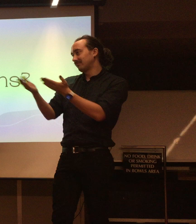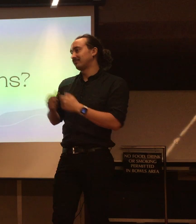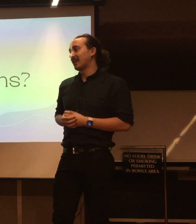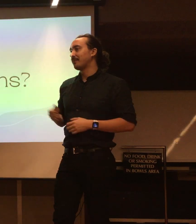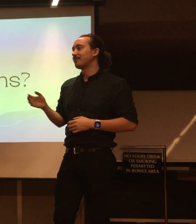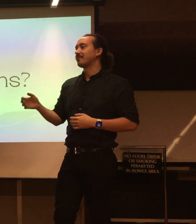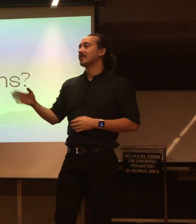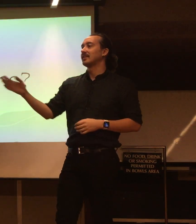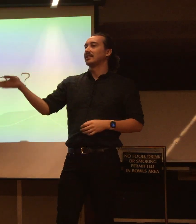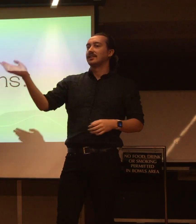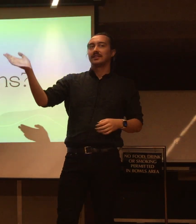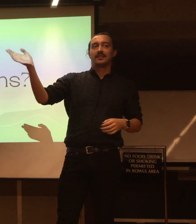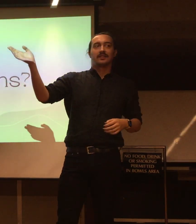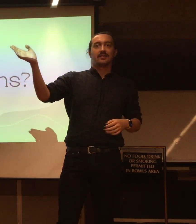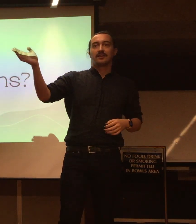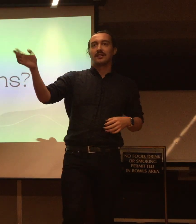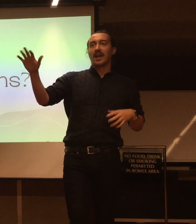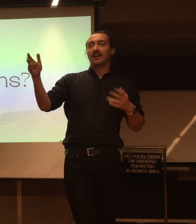Yeah.